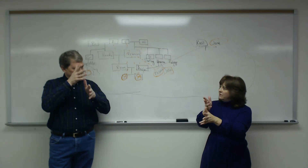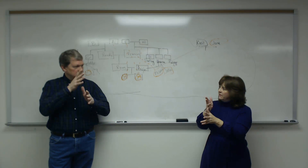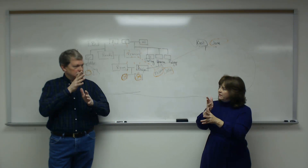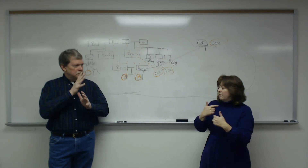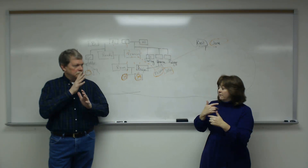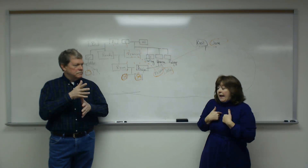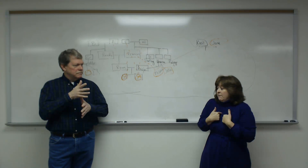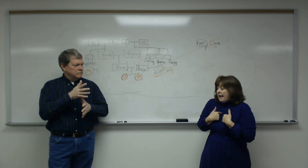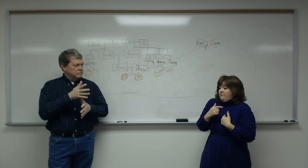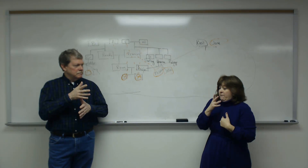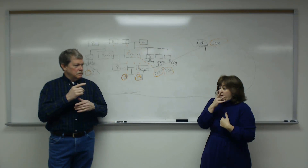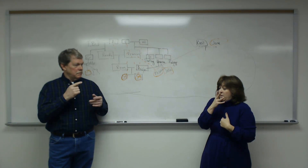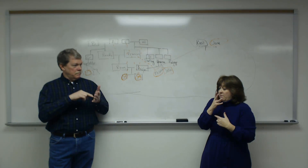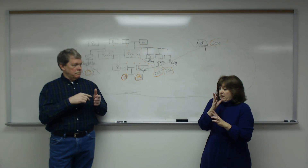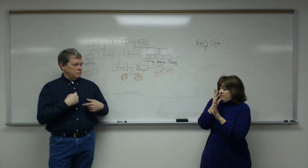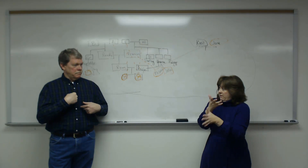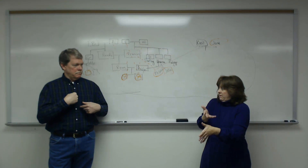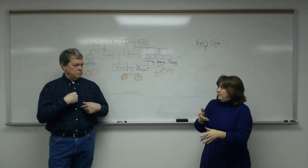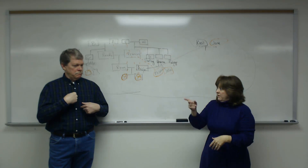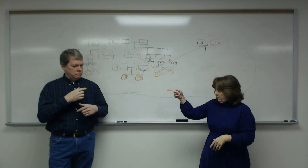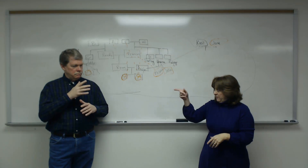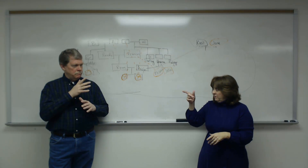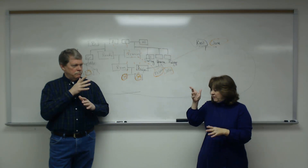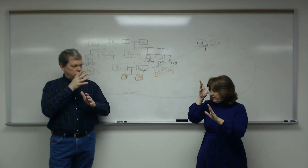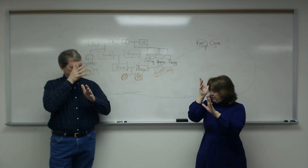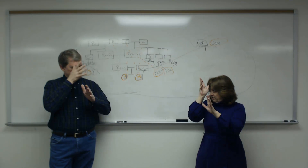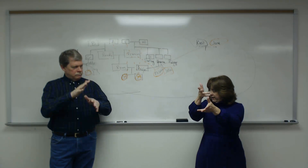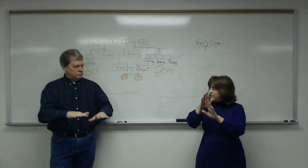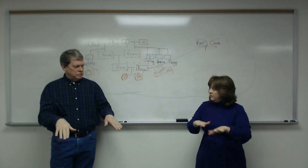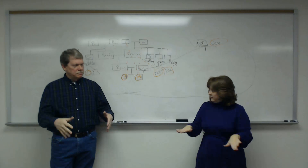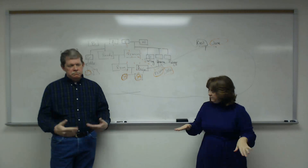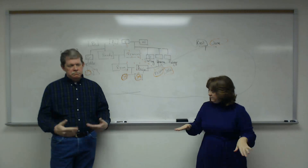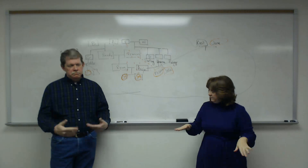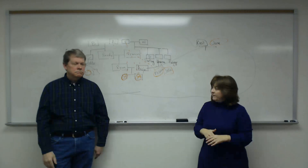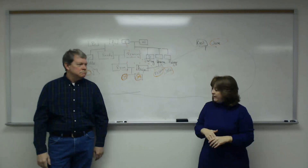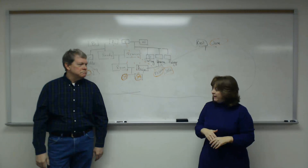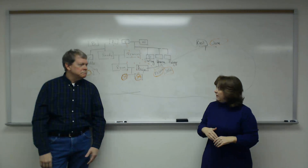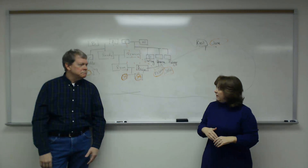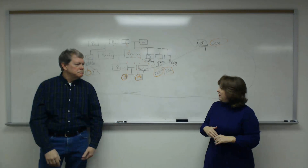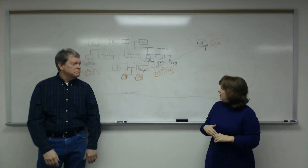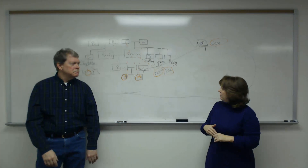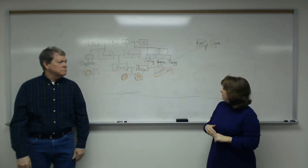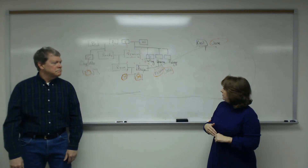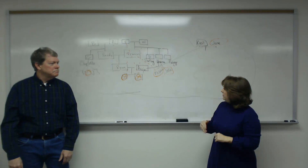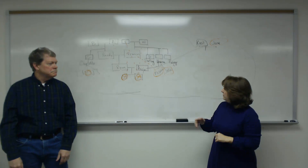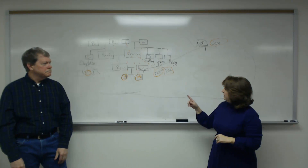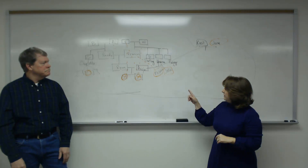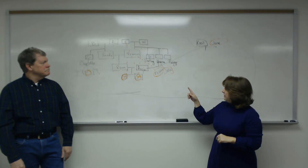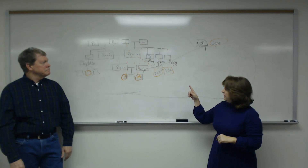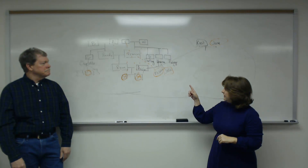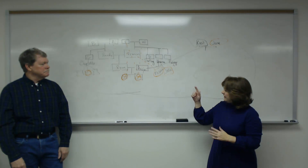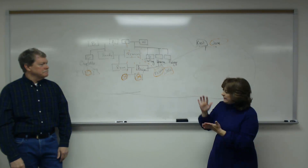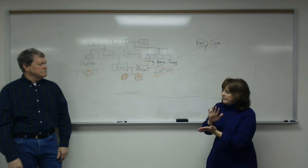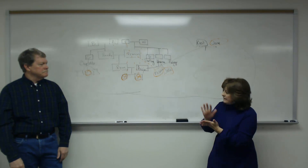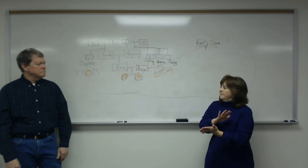Grandchildren. I'd say from the mama. You could say grandchildren. Yeah, and other children.